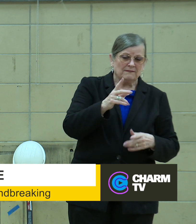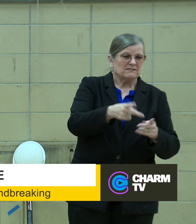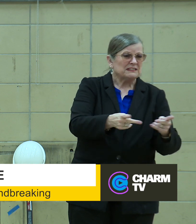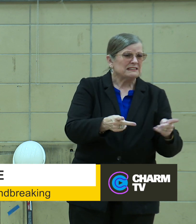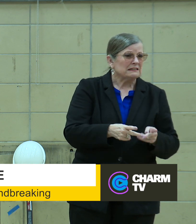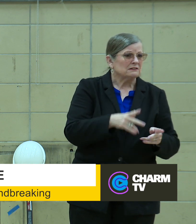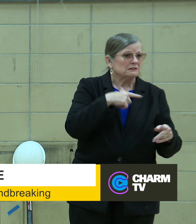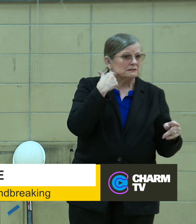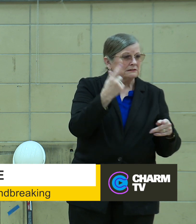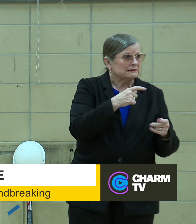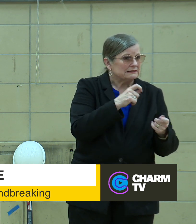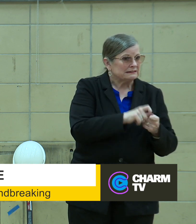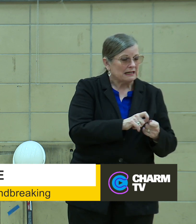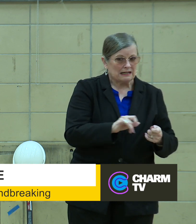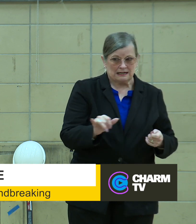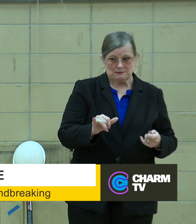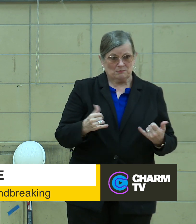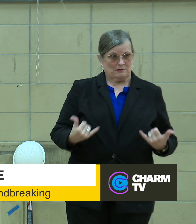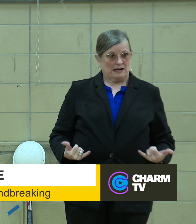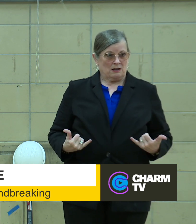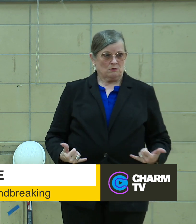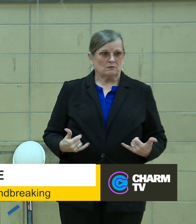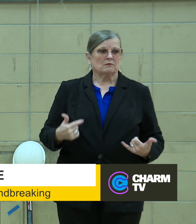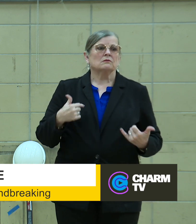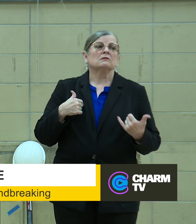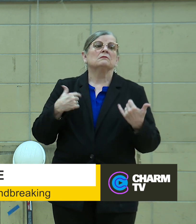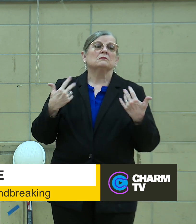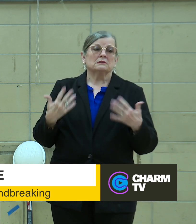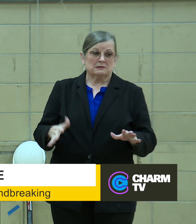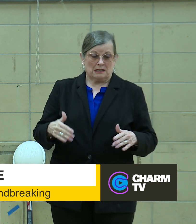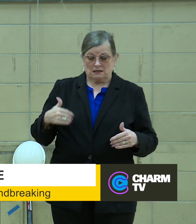the same today as they did when I was a